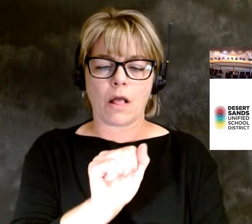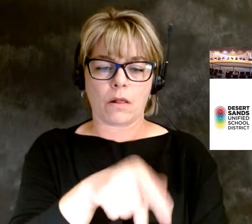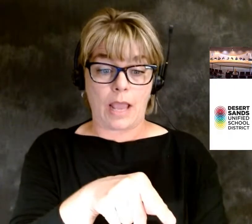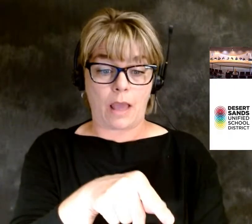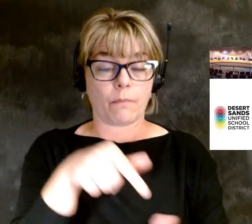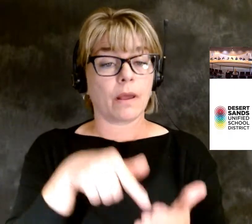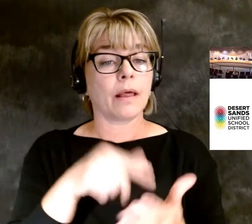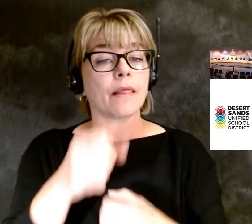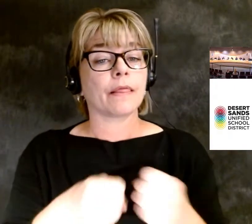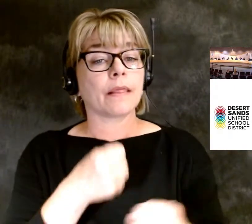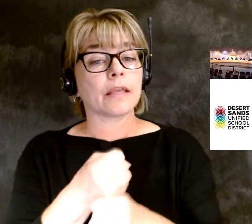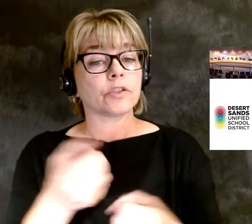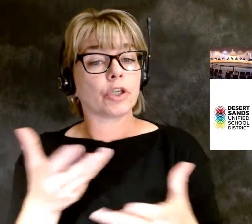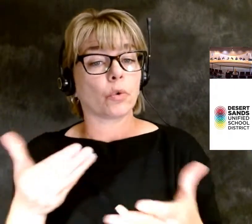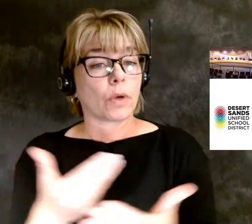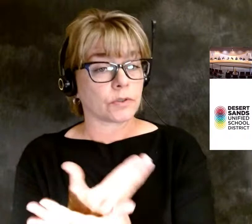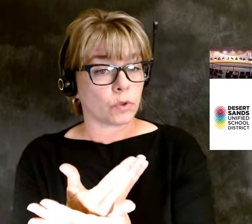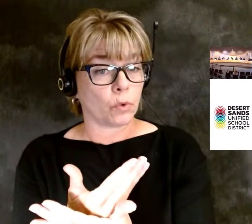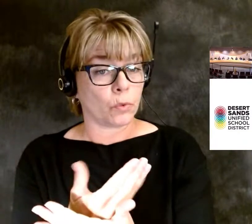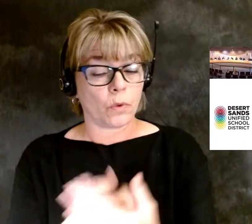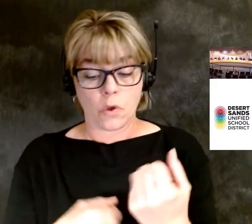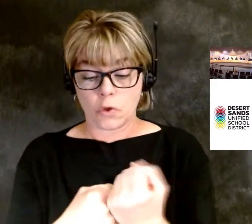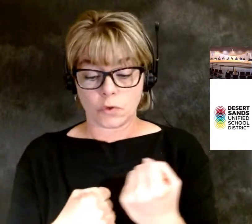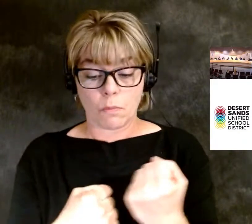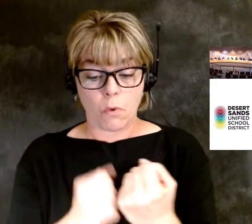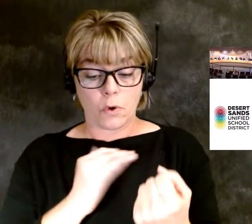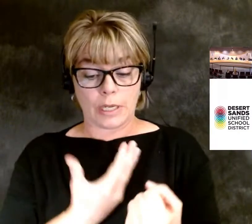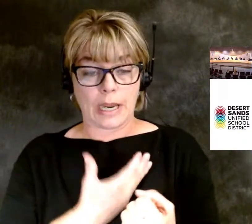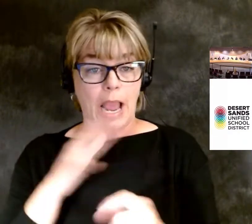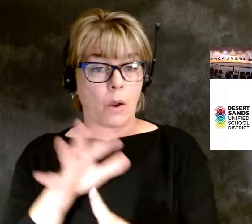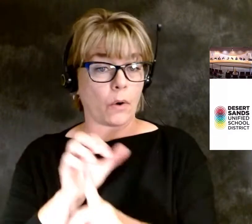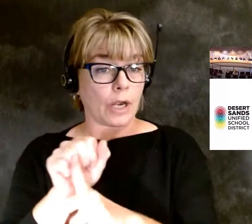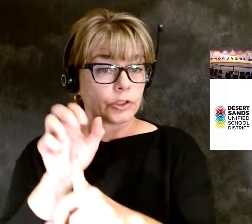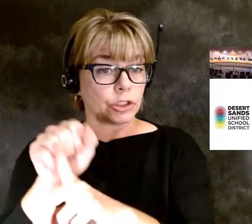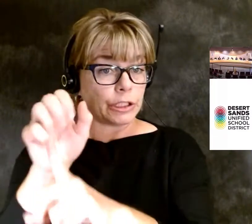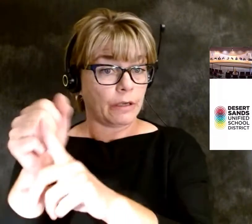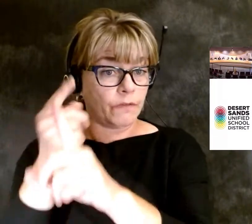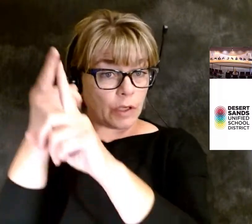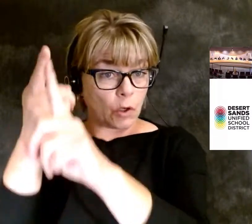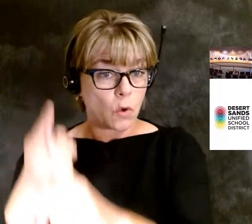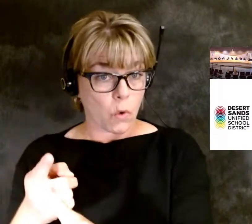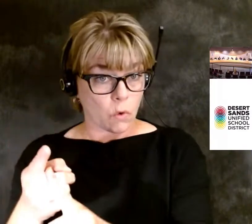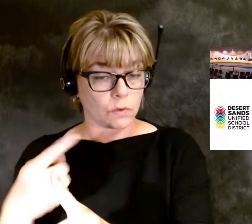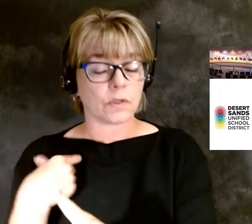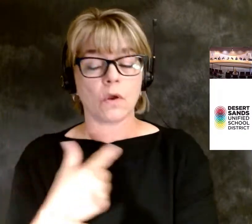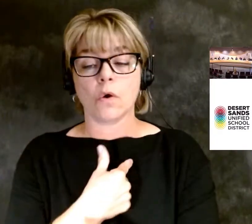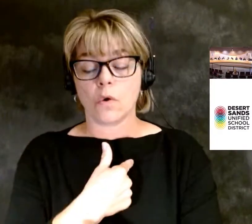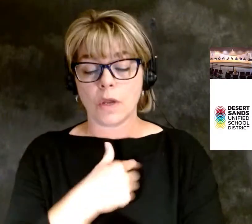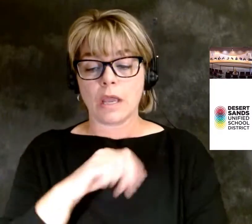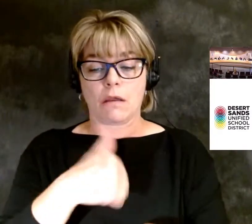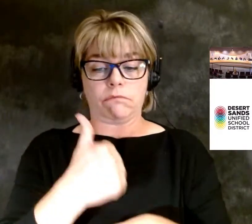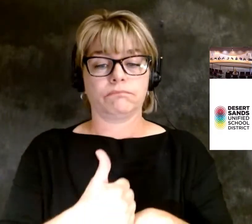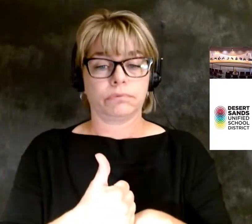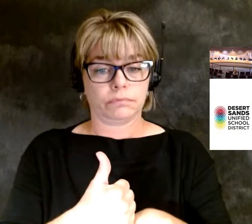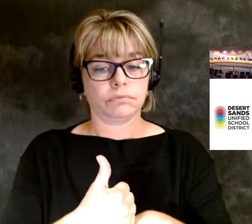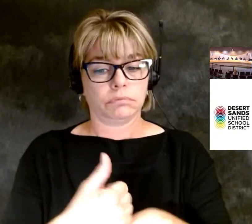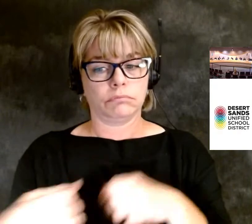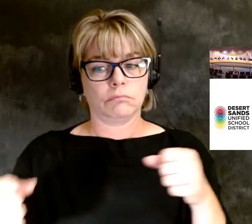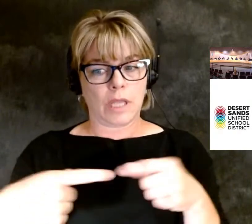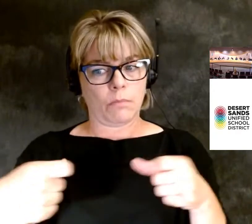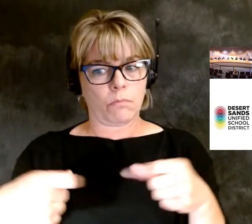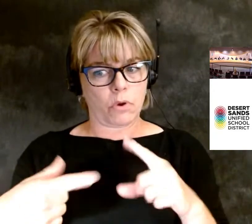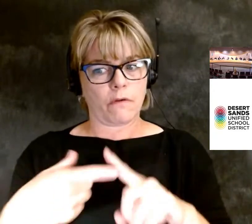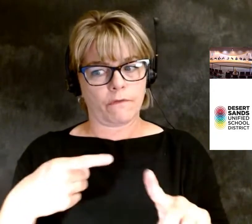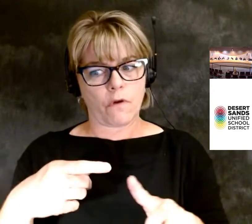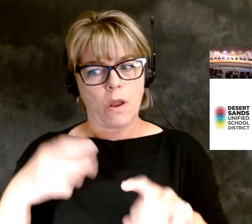year? In supporting our achieving goals, we have developed actions and services that reflect input from our educational partners.